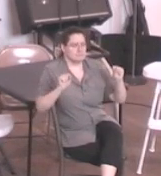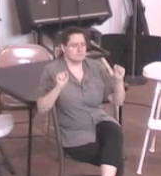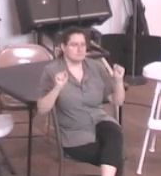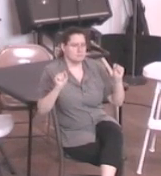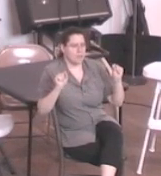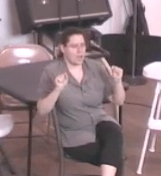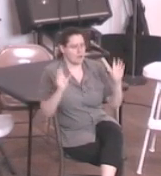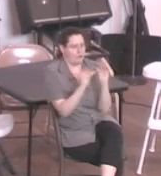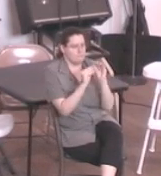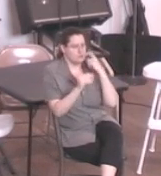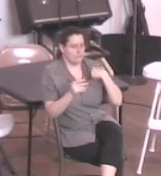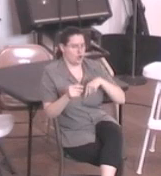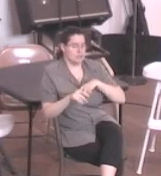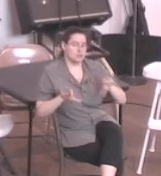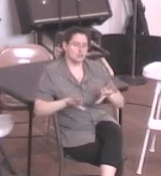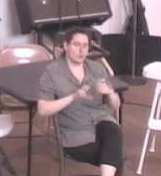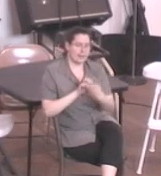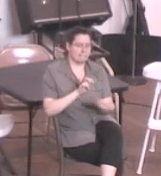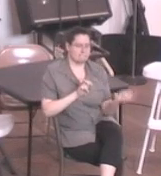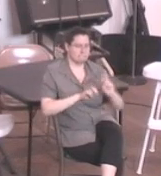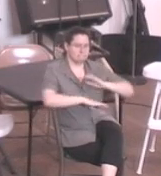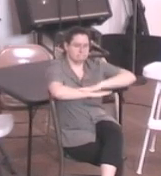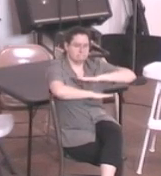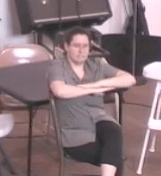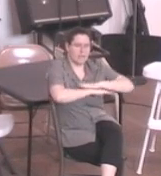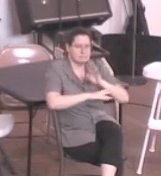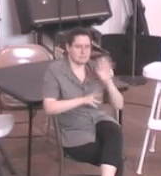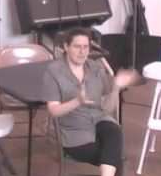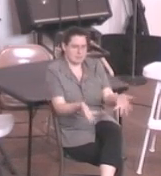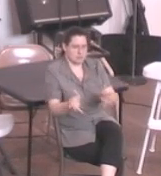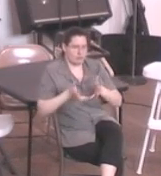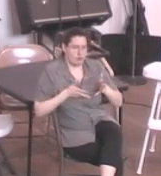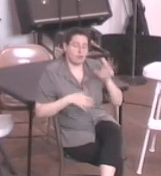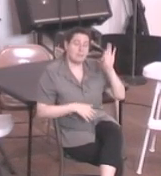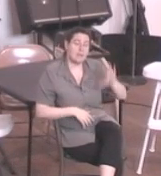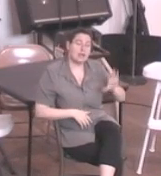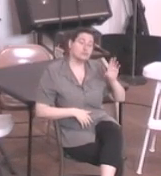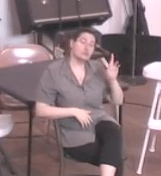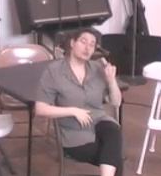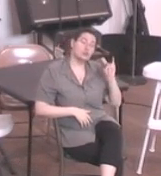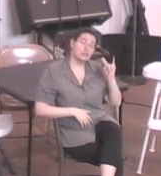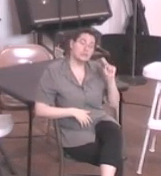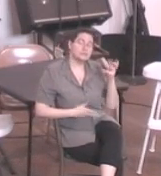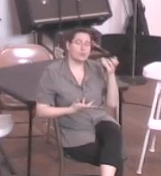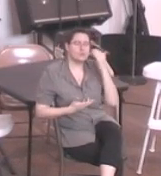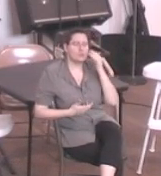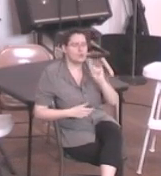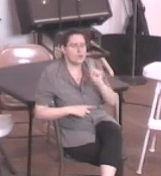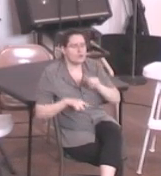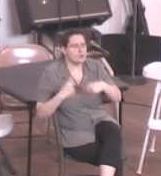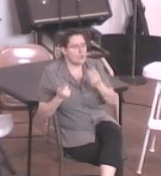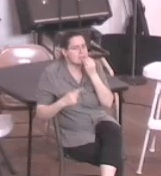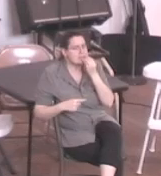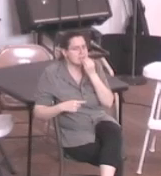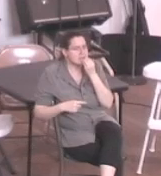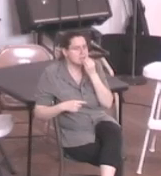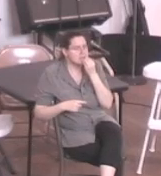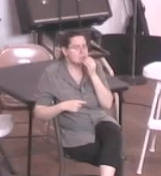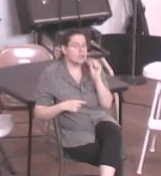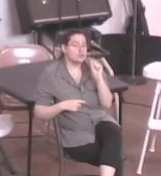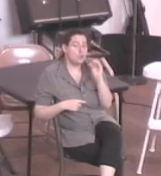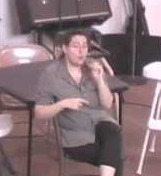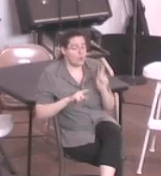talk, and a guy named Pastor Curtis wanted to know a place to go eat, and so I took him to